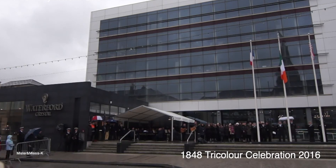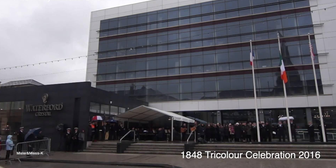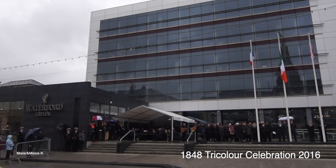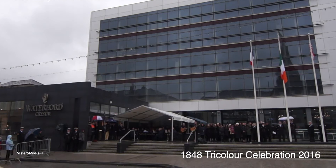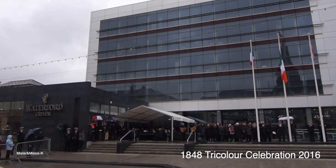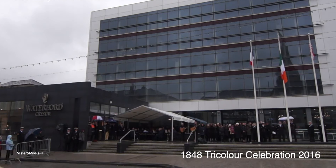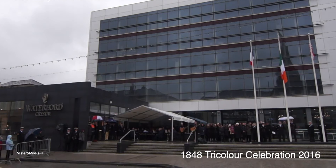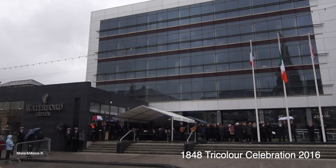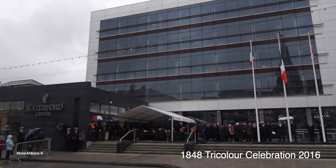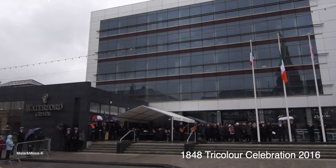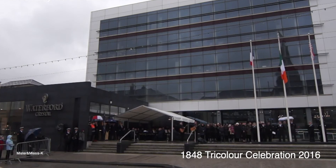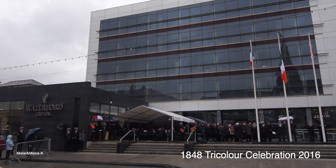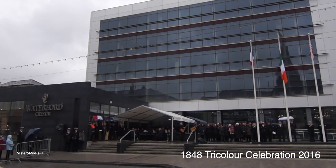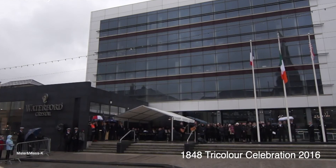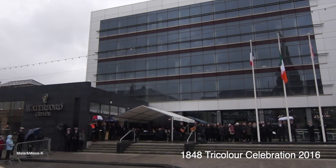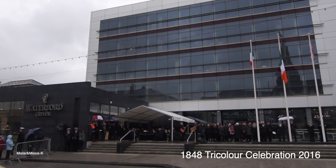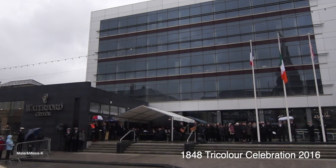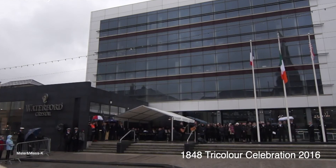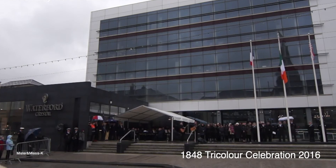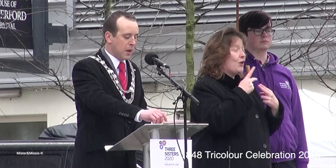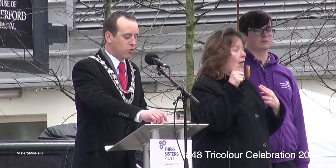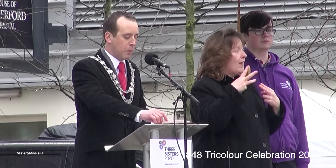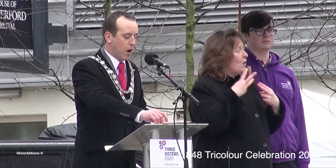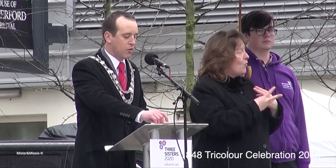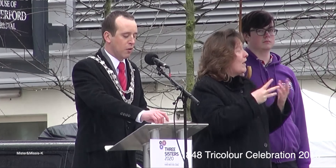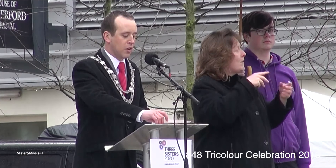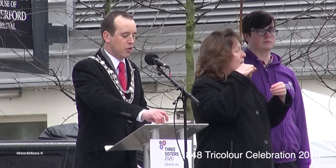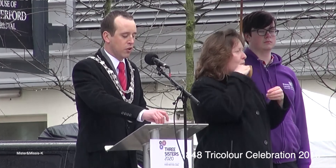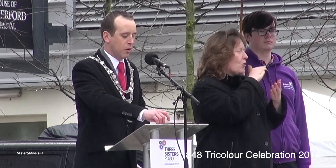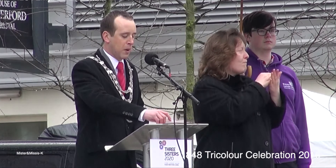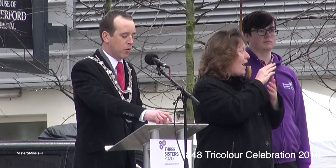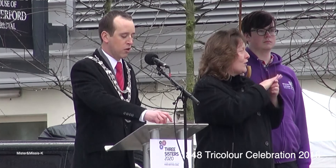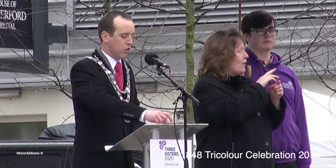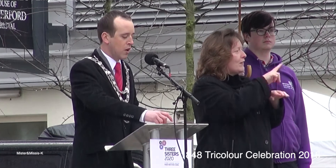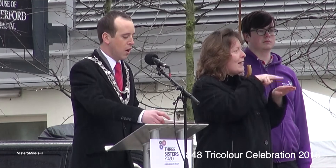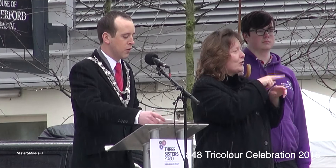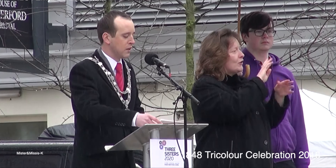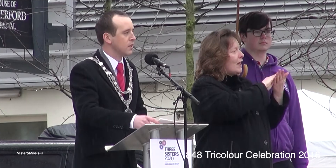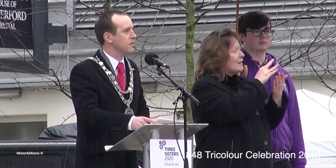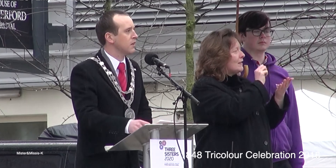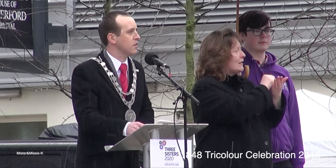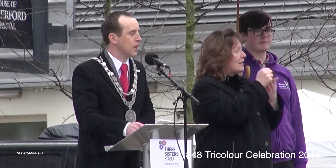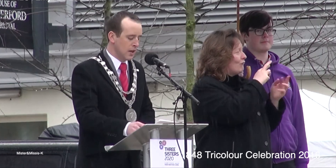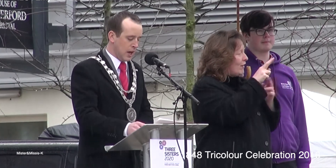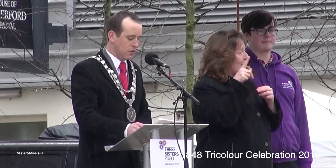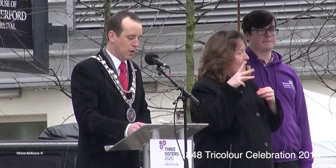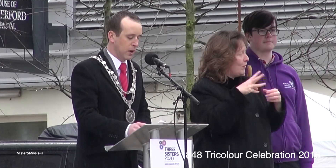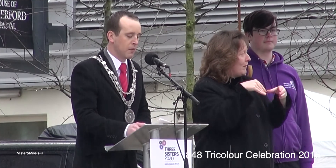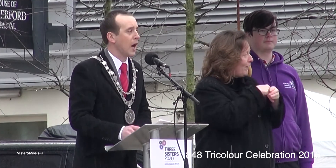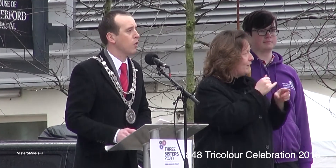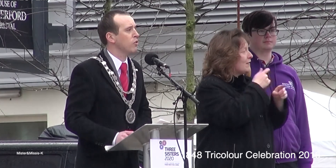last night at the gala dinner that they are going to form a major part of the national commemoration of 1916